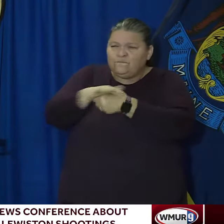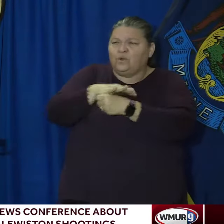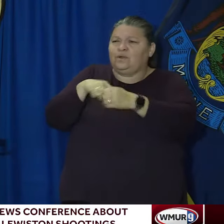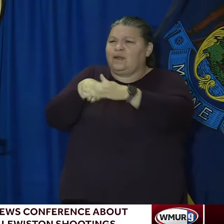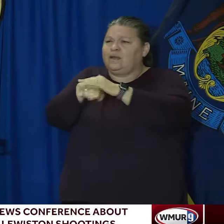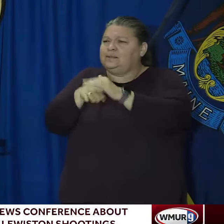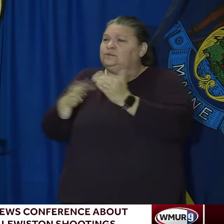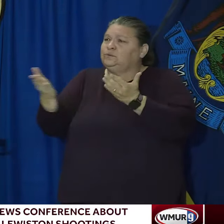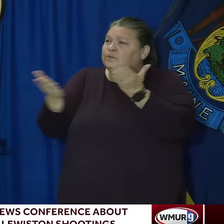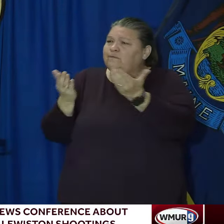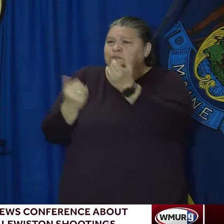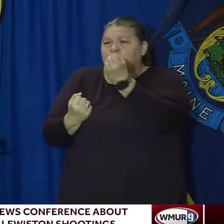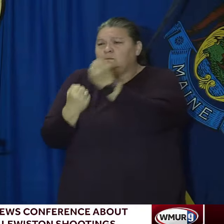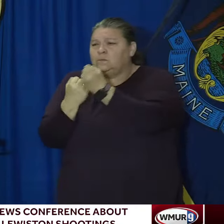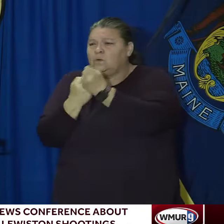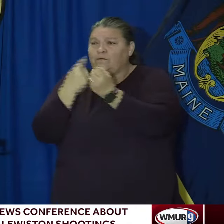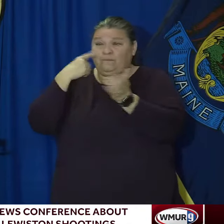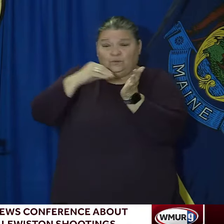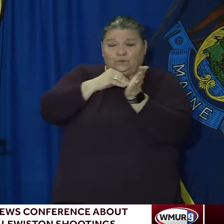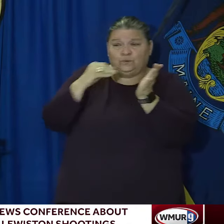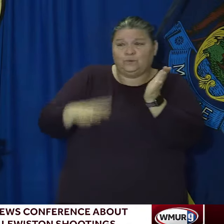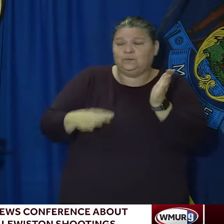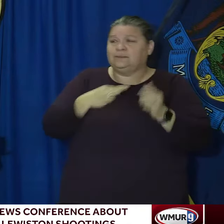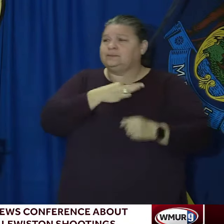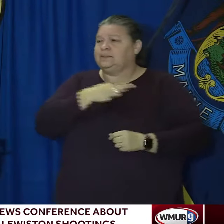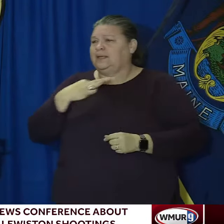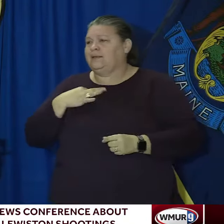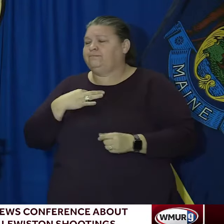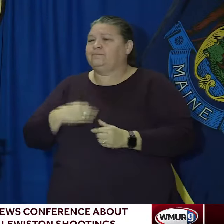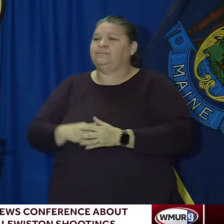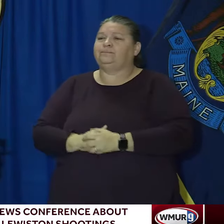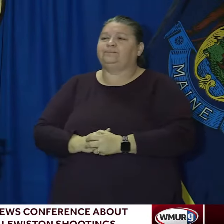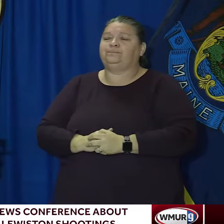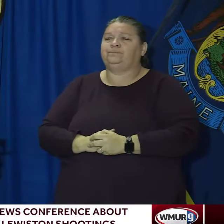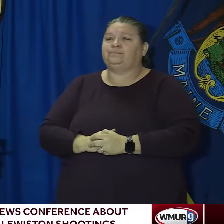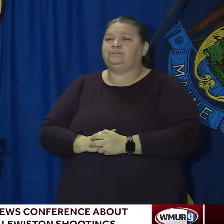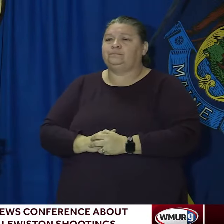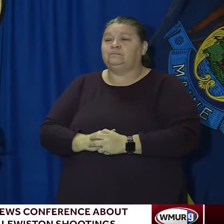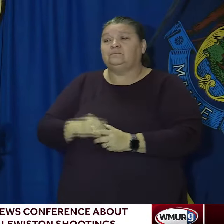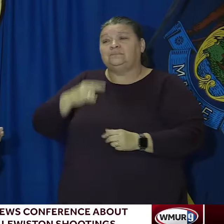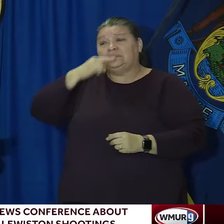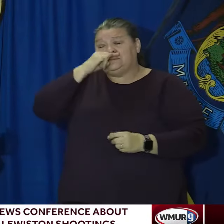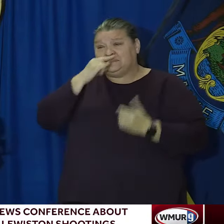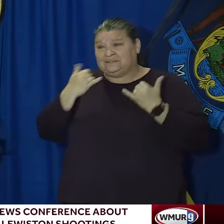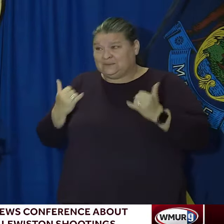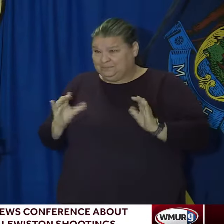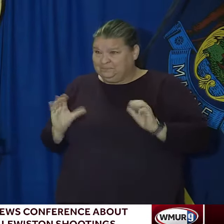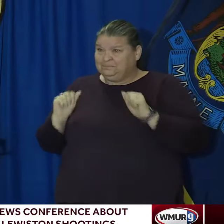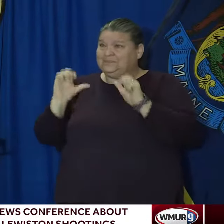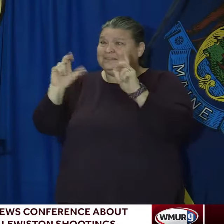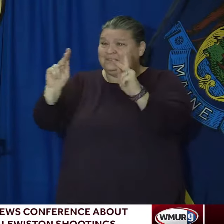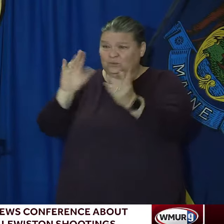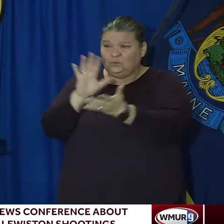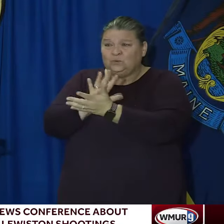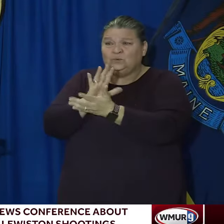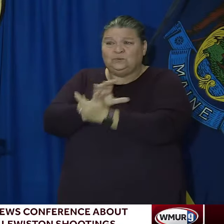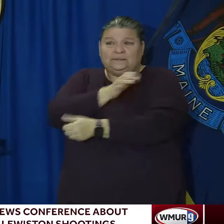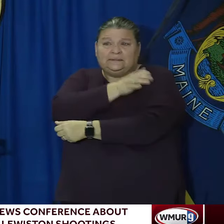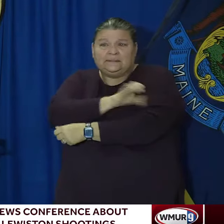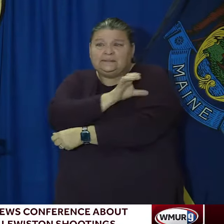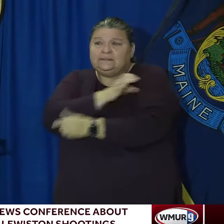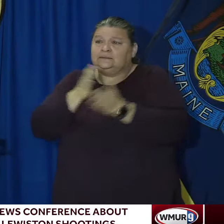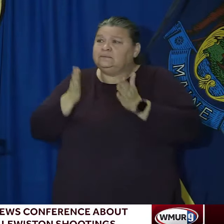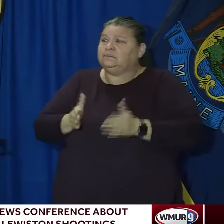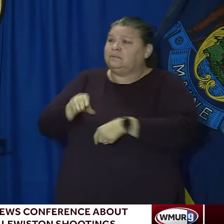students and staff. As kids return to school, clinicians and counselors will be available